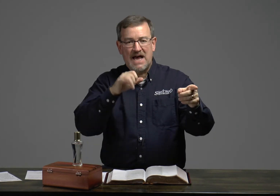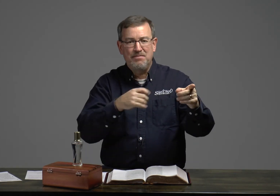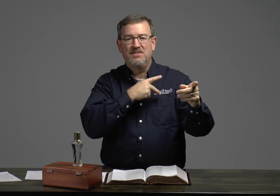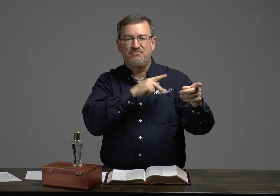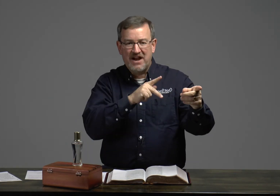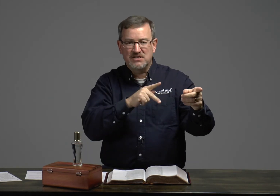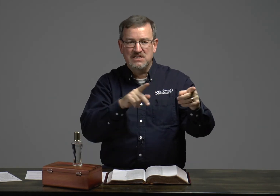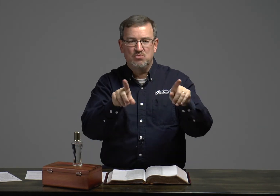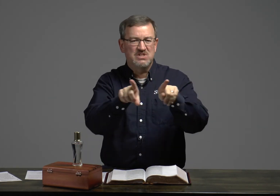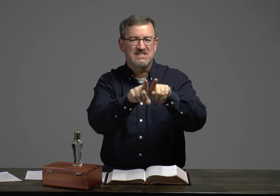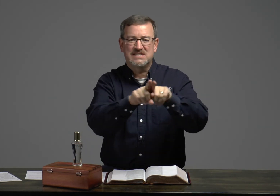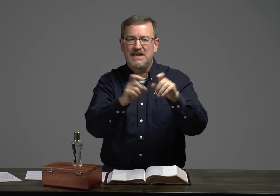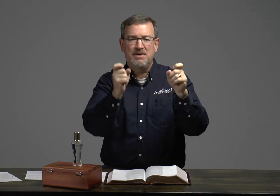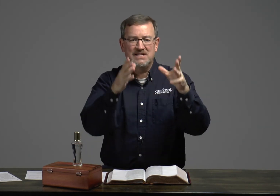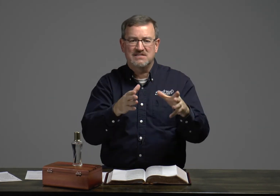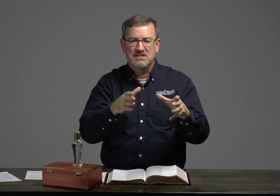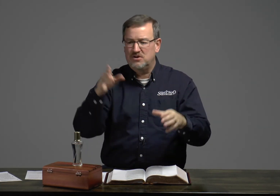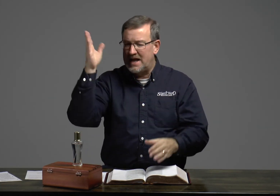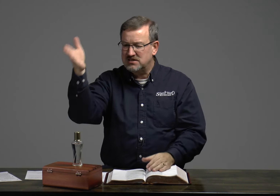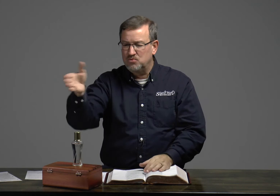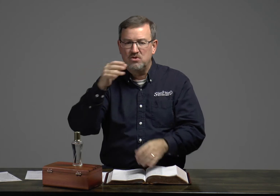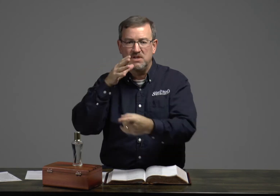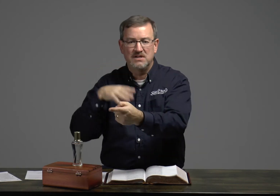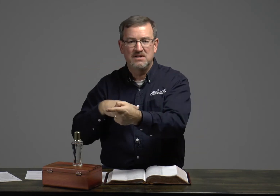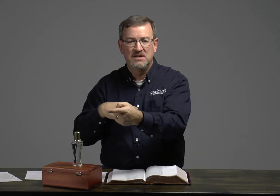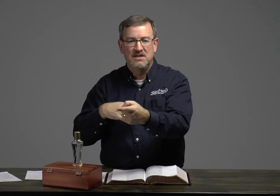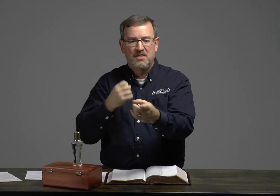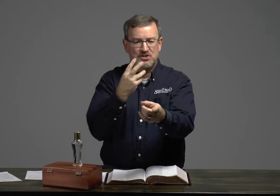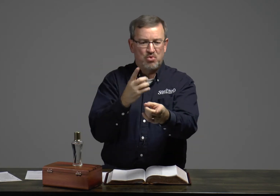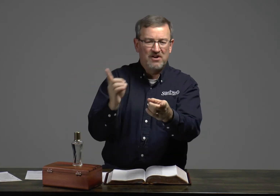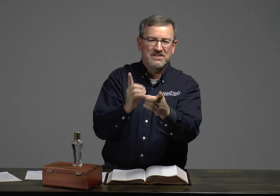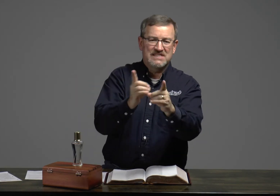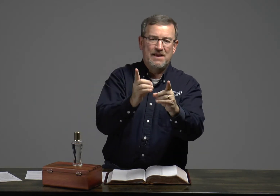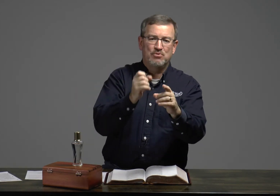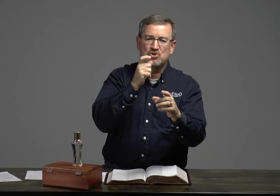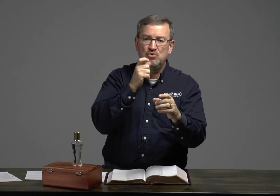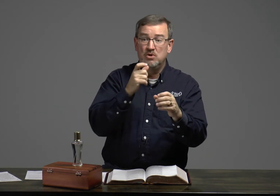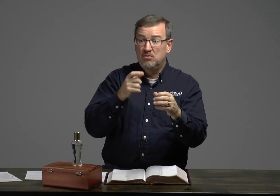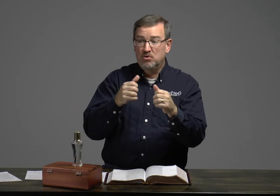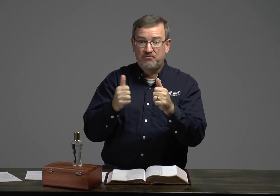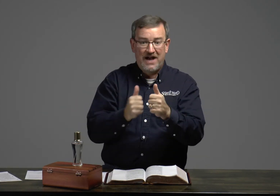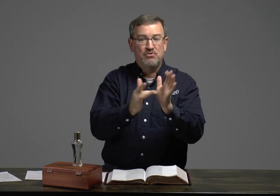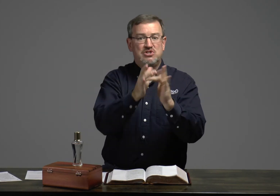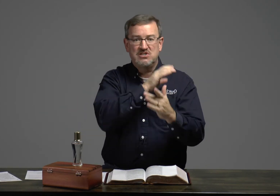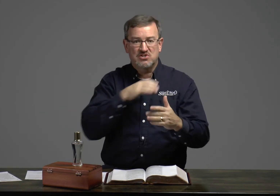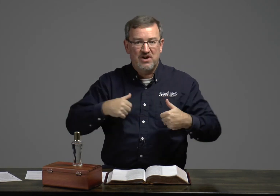Simon, the Pharisee, was the same as a sinner as the woman. The 12 disciples who were following Jesus Christ,